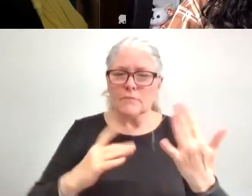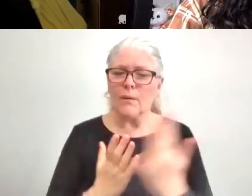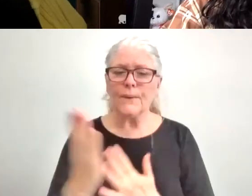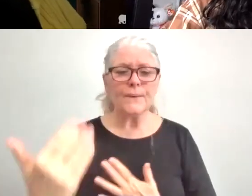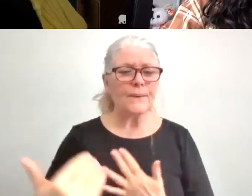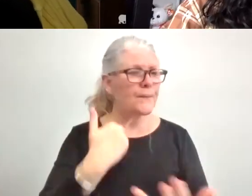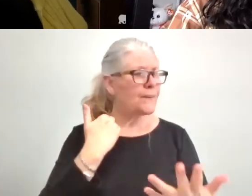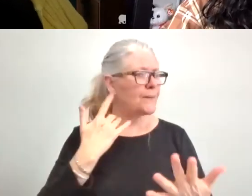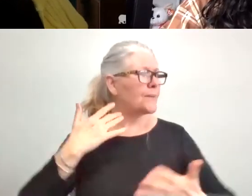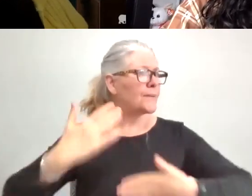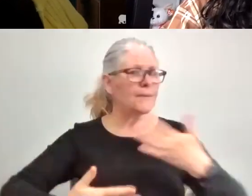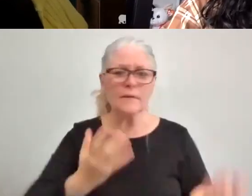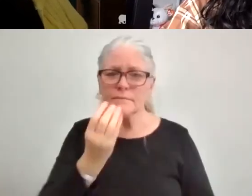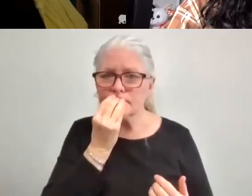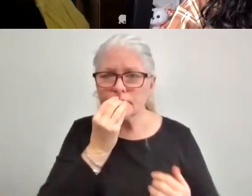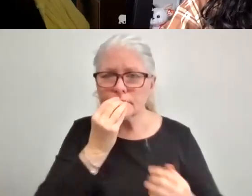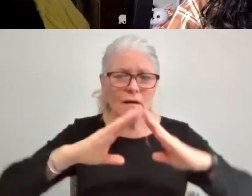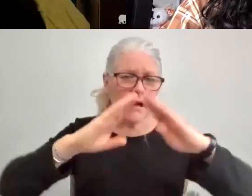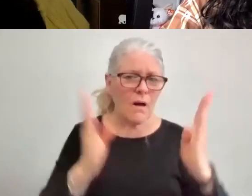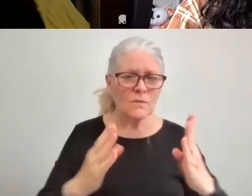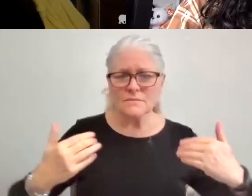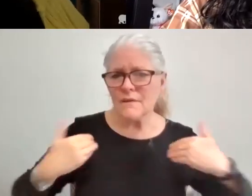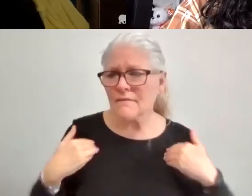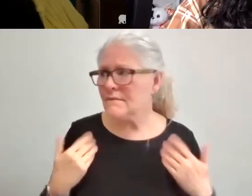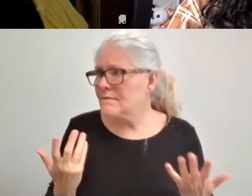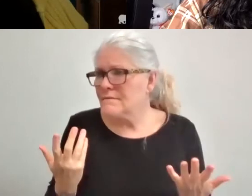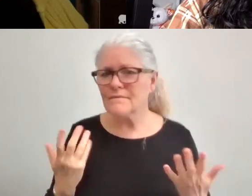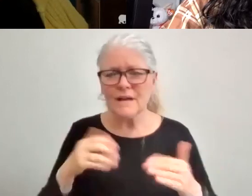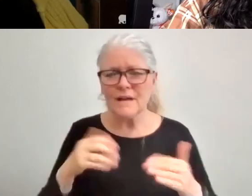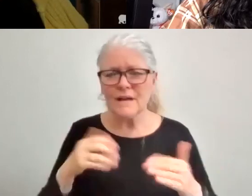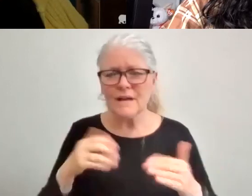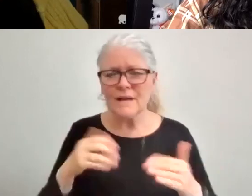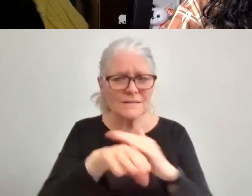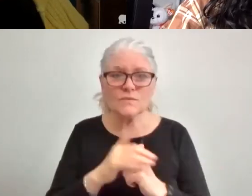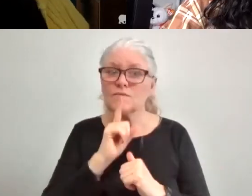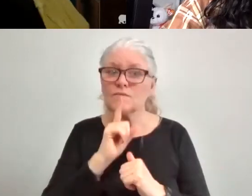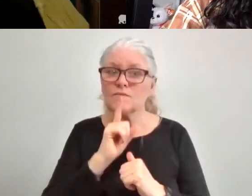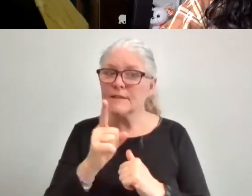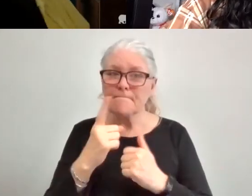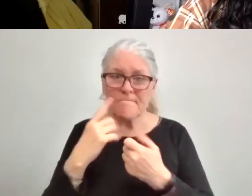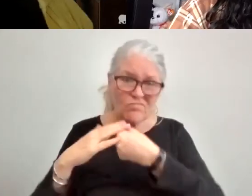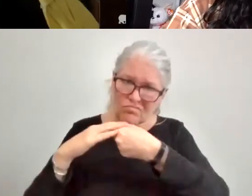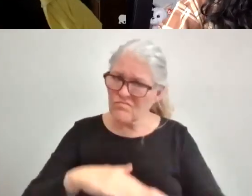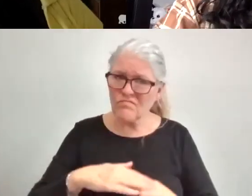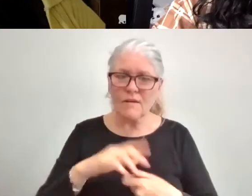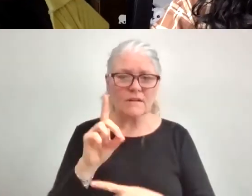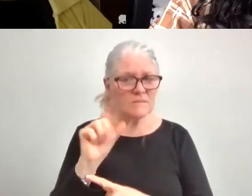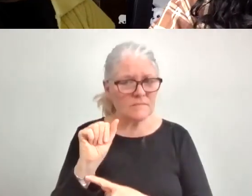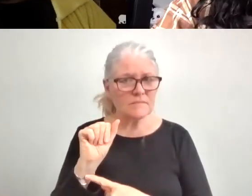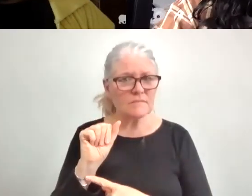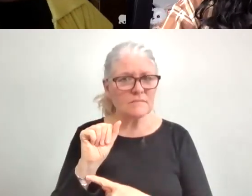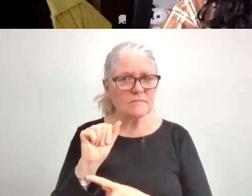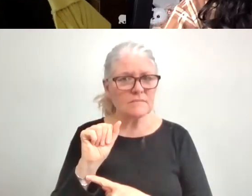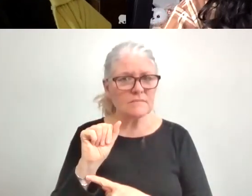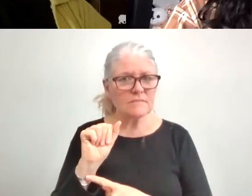accessibility. It is a lack. It's so expensive to be disabled. Having things paid